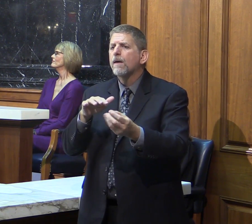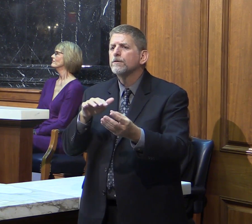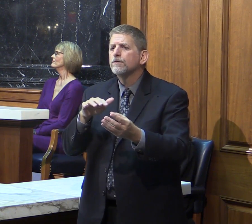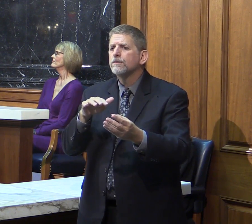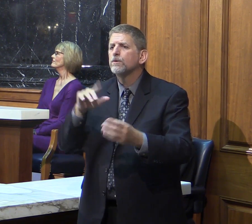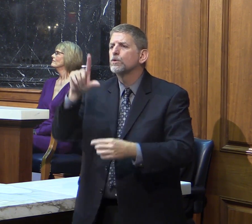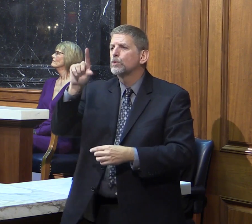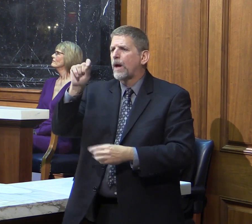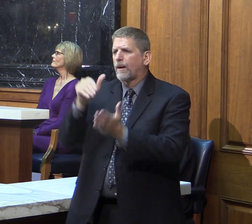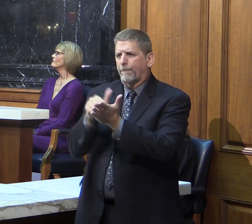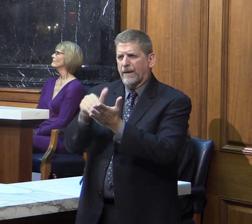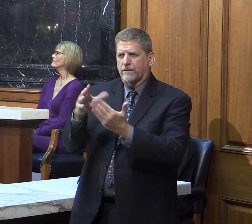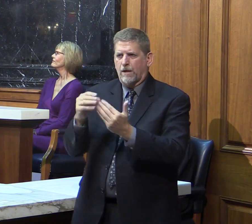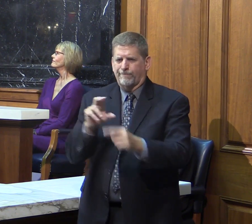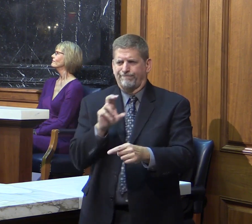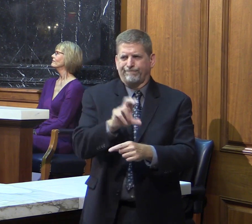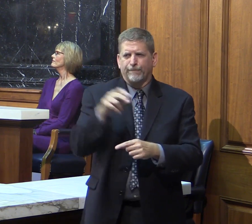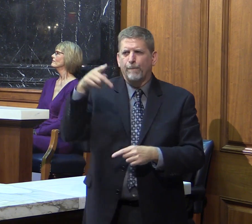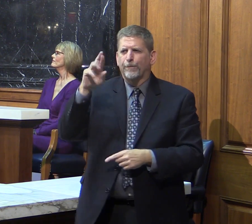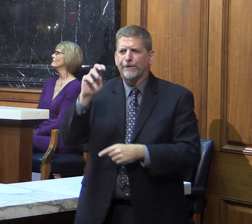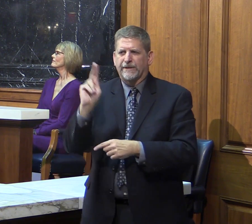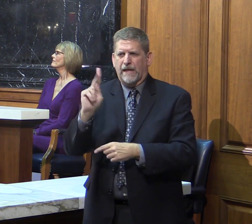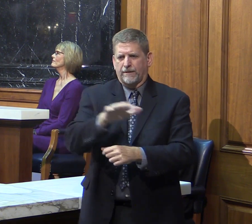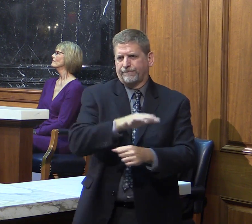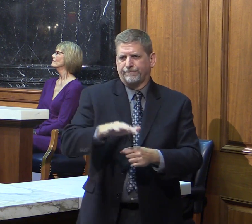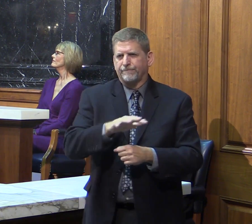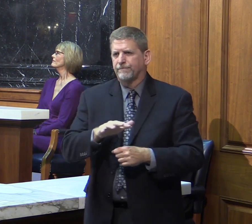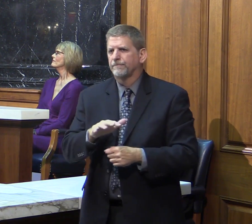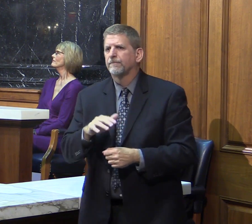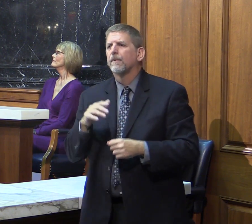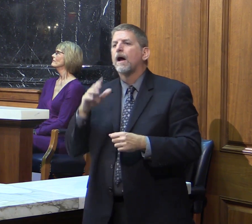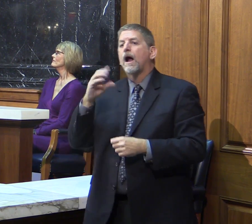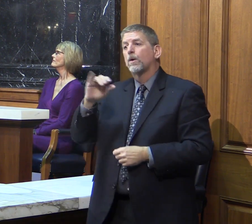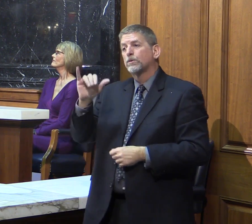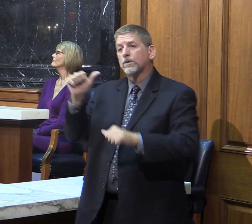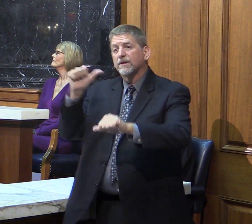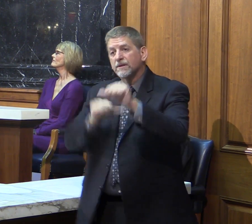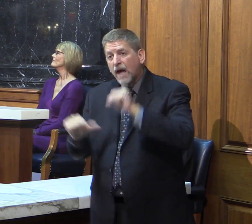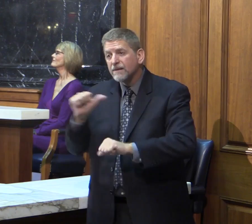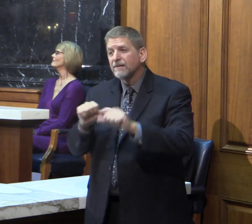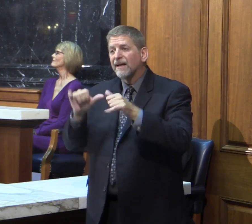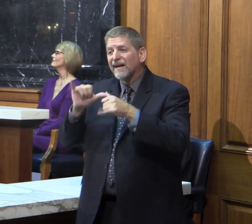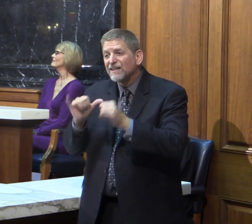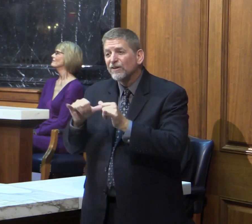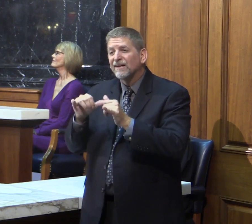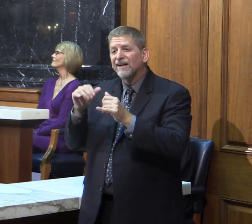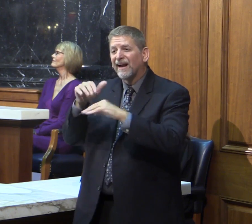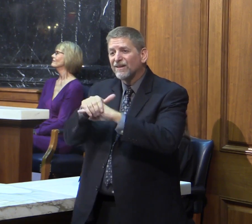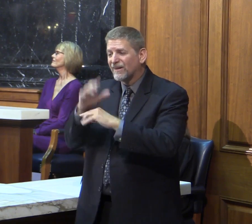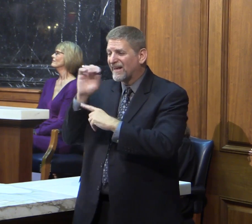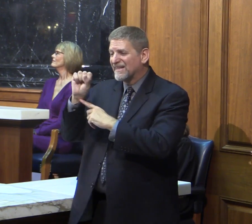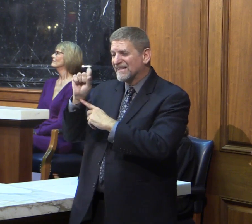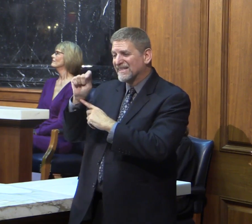that science, technology, engineering, and math, the STEM subjects, are critical for 21st century